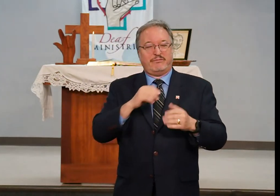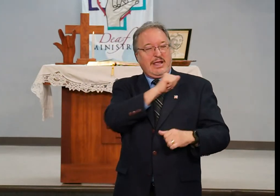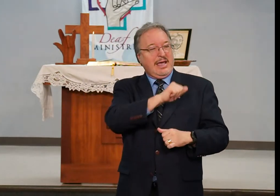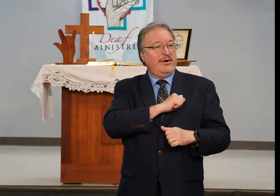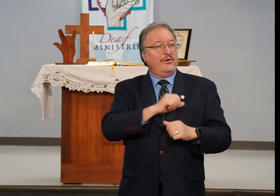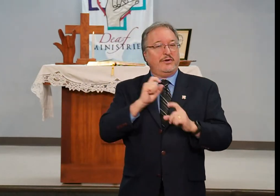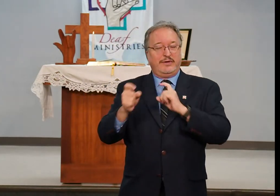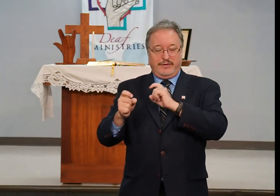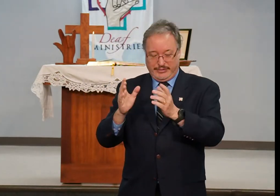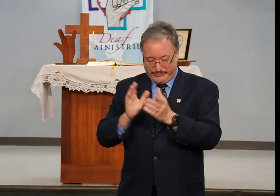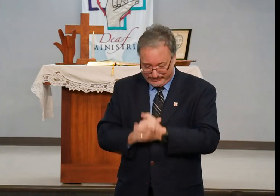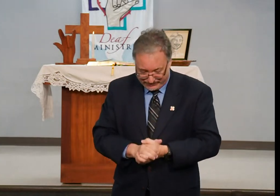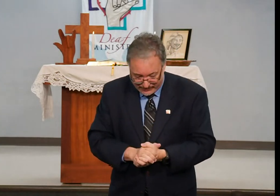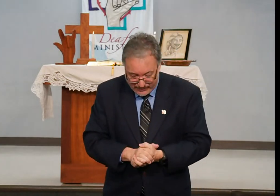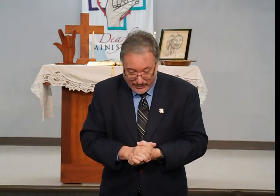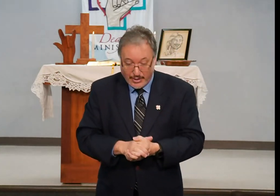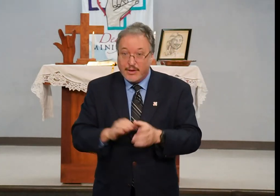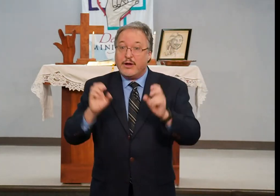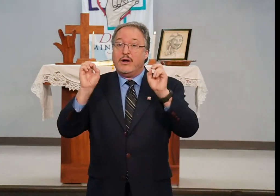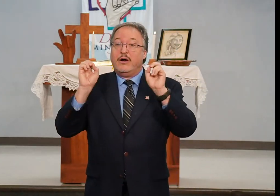throughout the Bible, that spirit of giving.